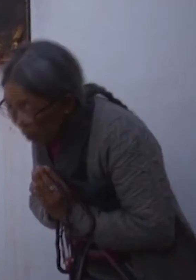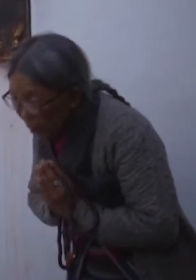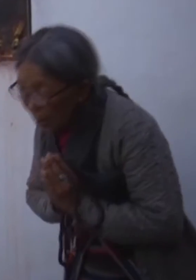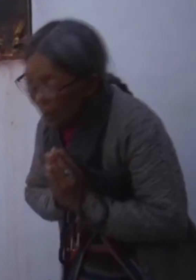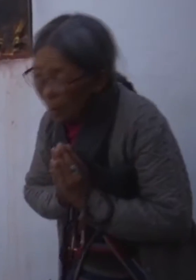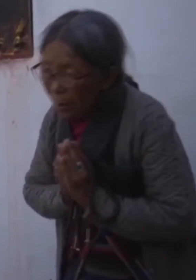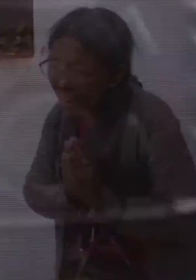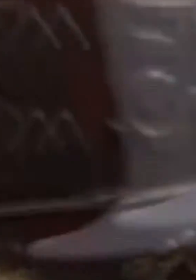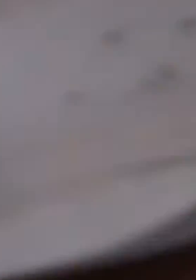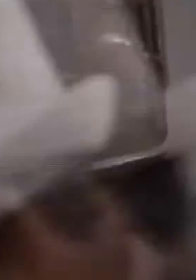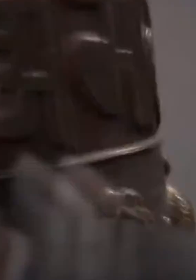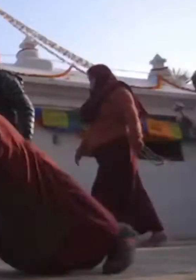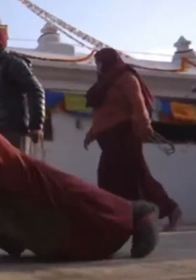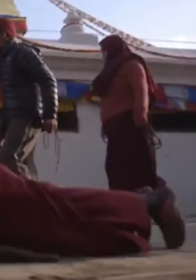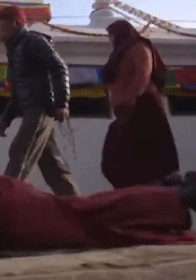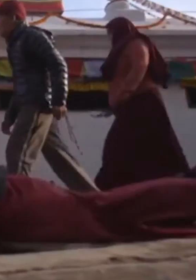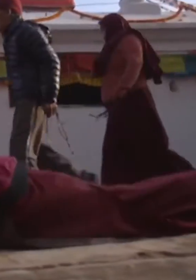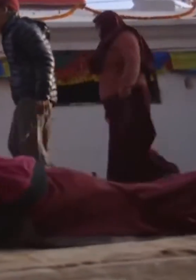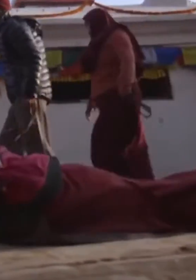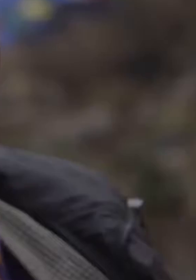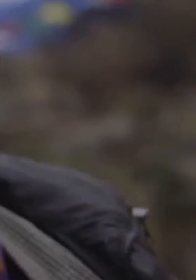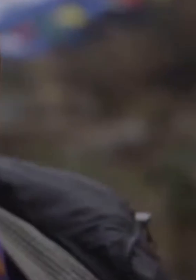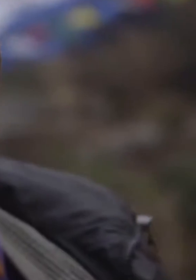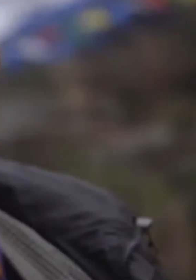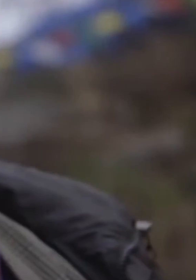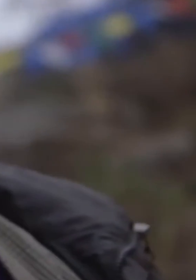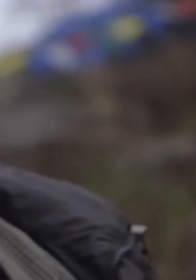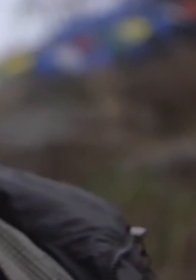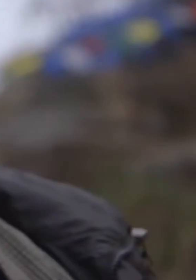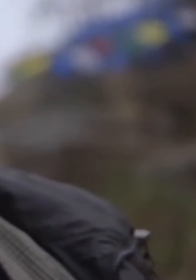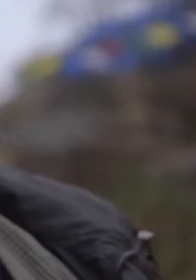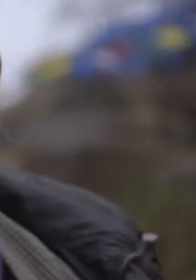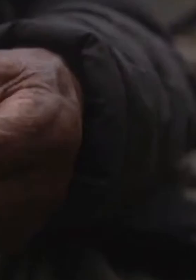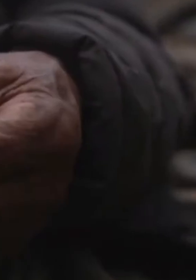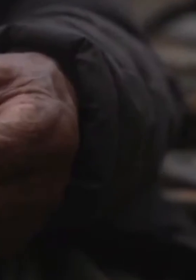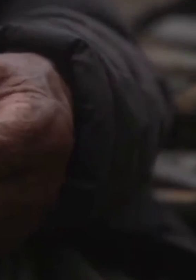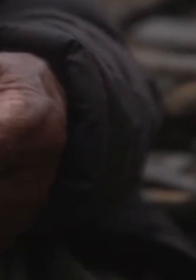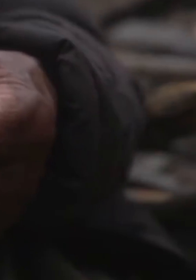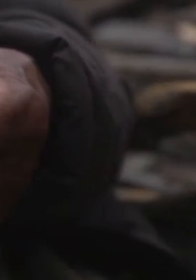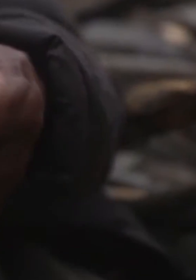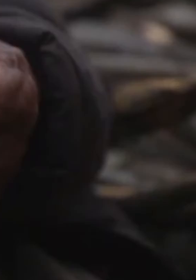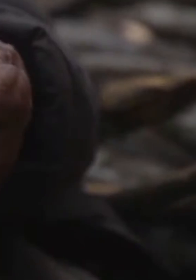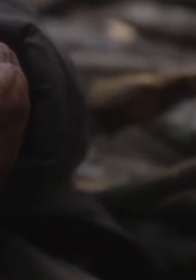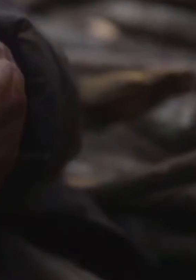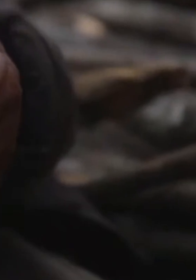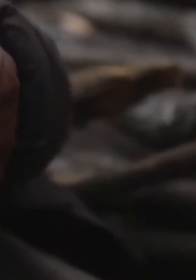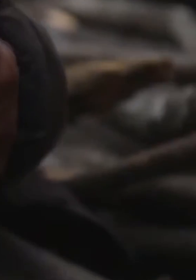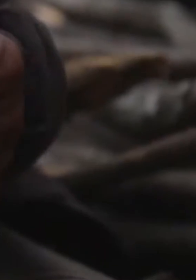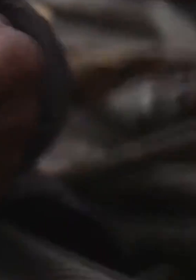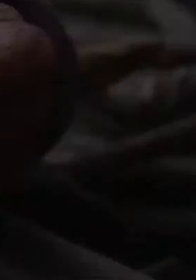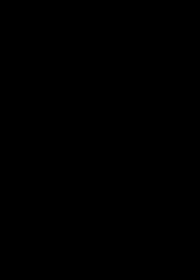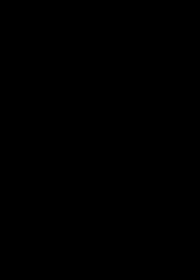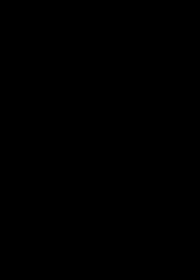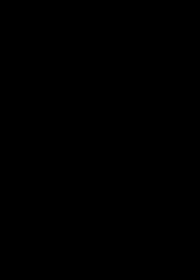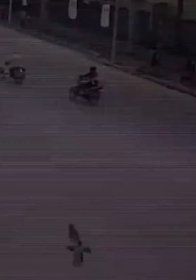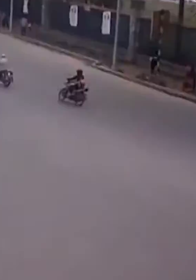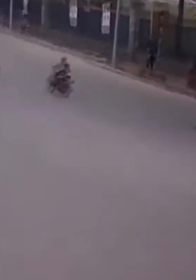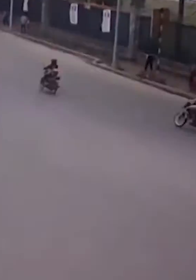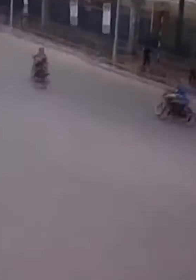only way not to suffer is to not exist. There's no security, no way to be sure what's going to